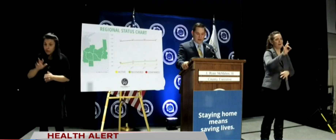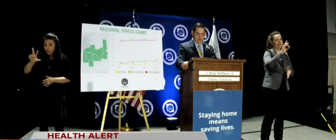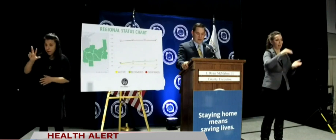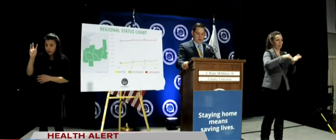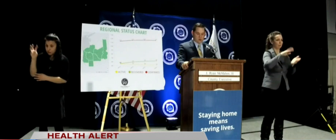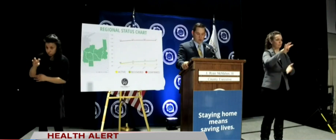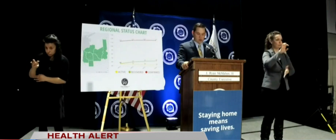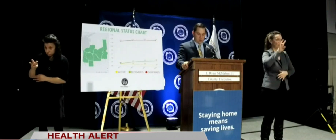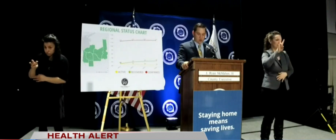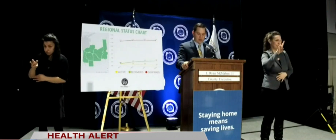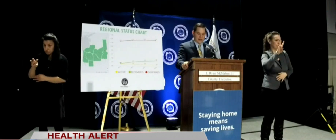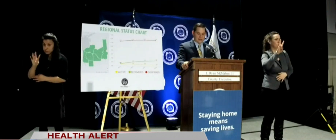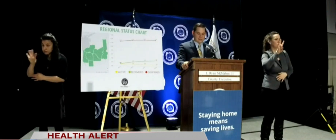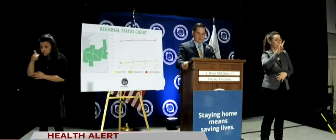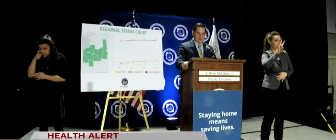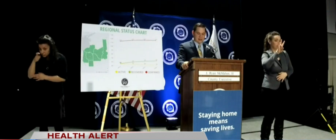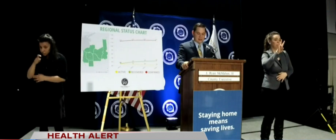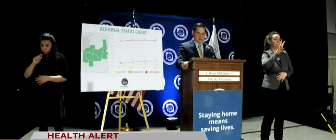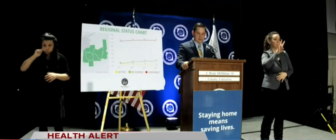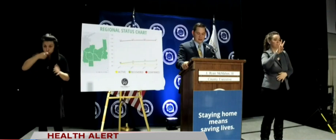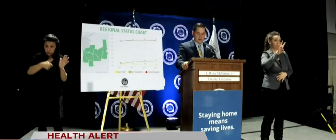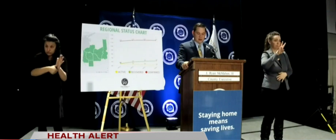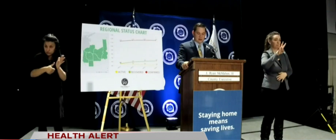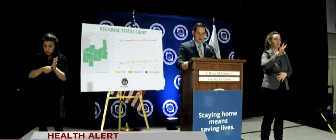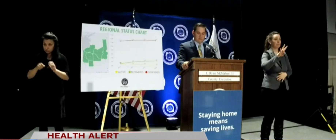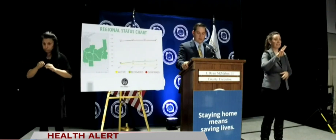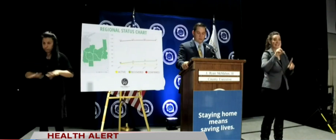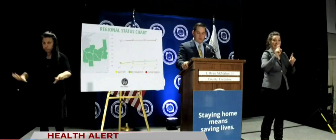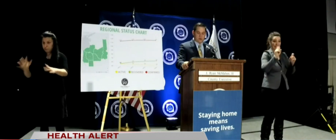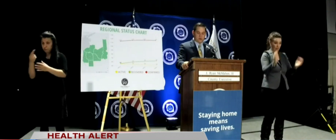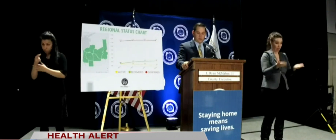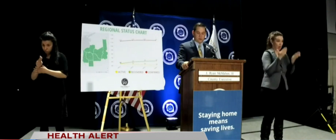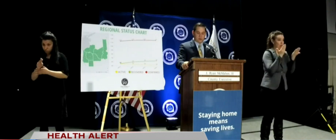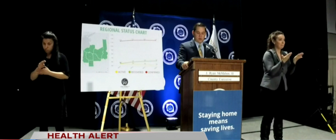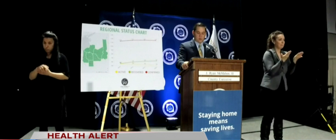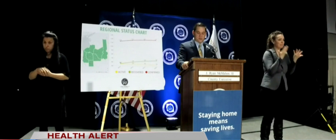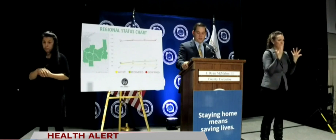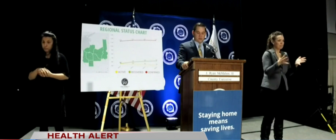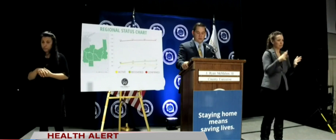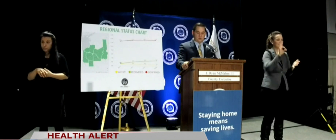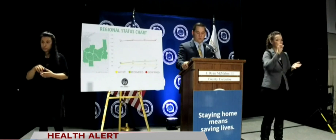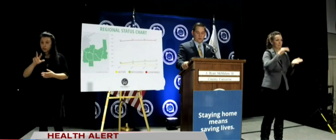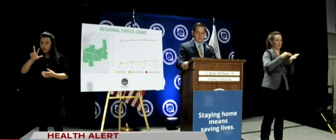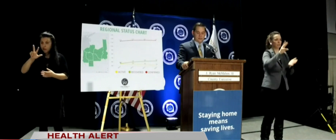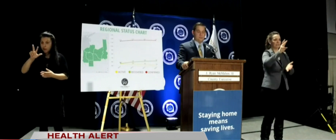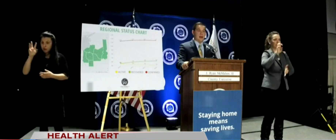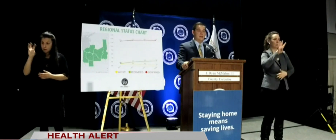had 8,286 tests that have been returned, with